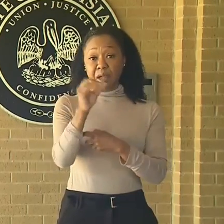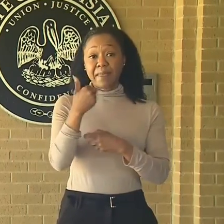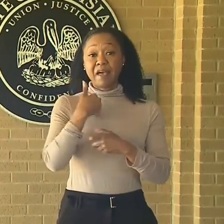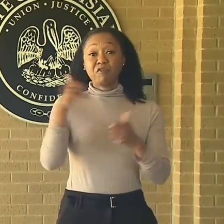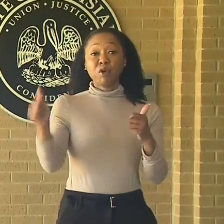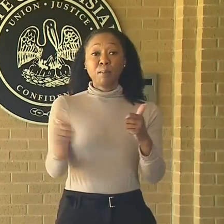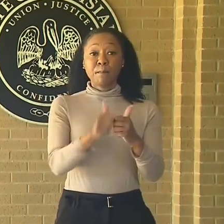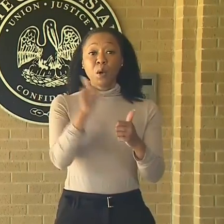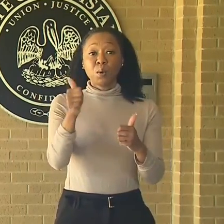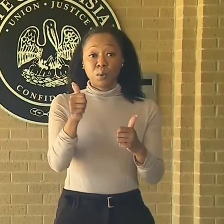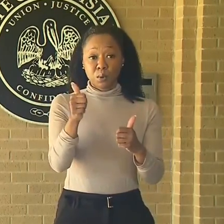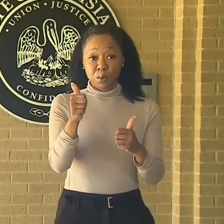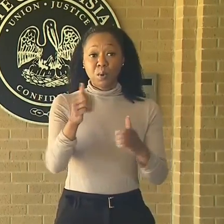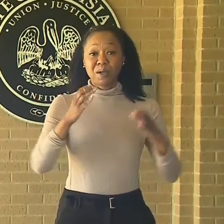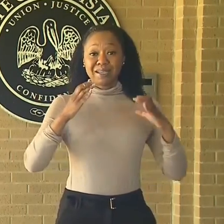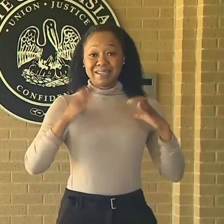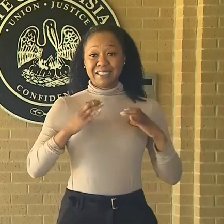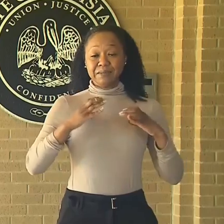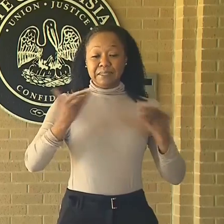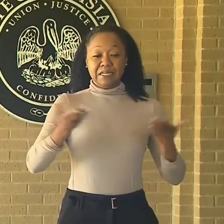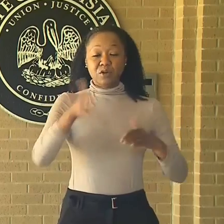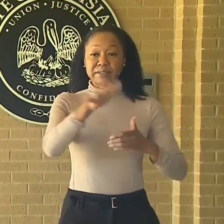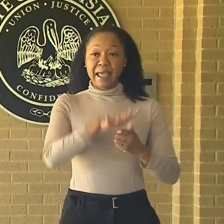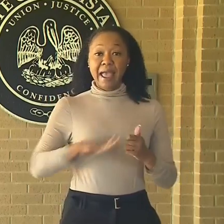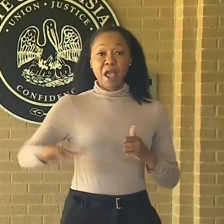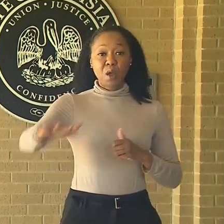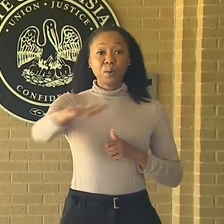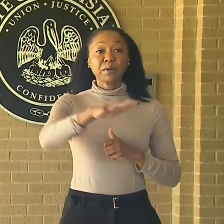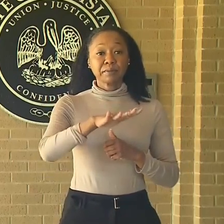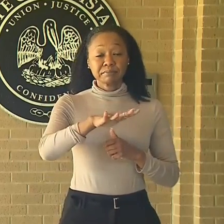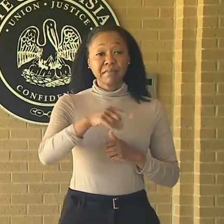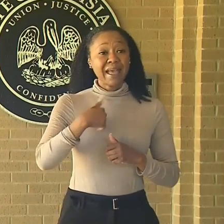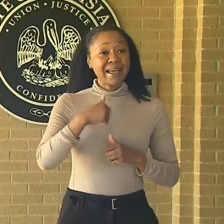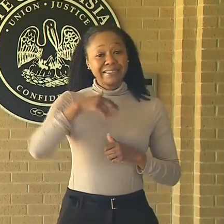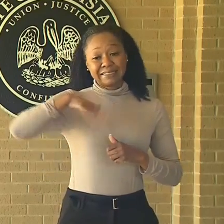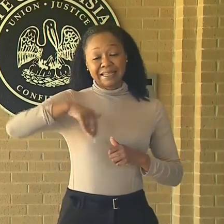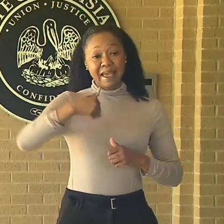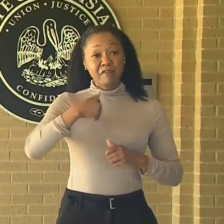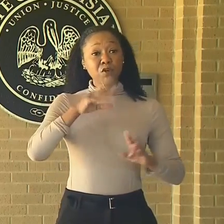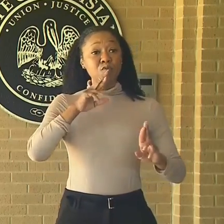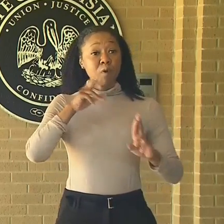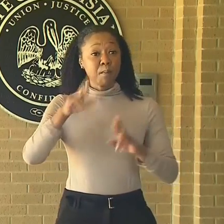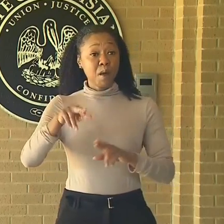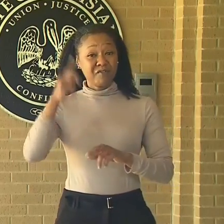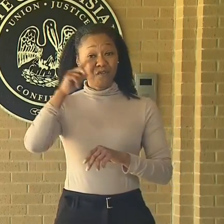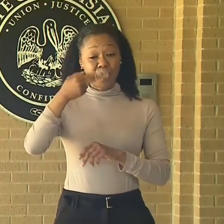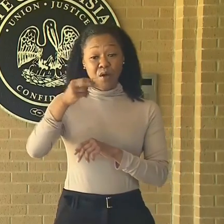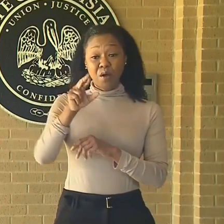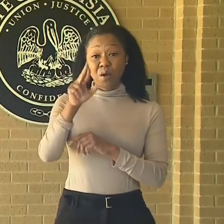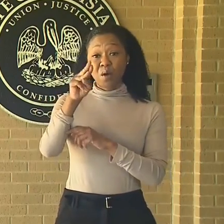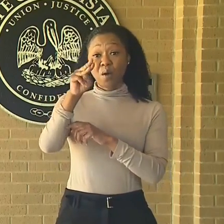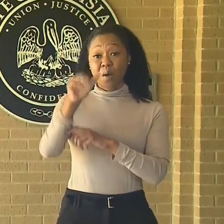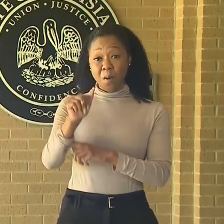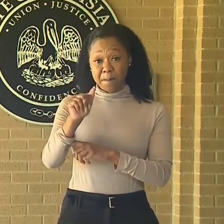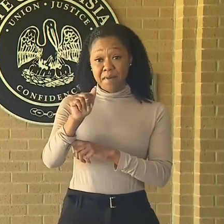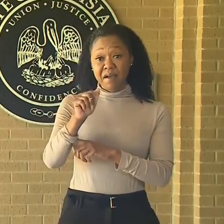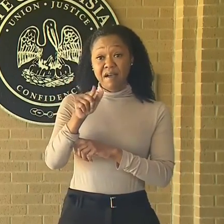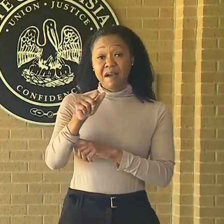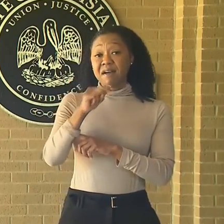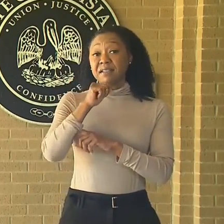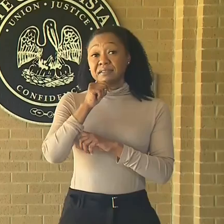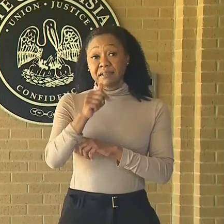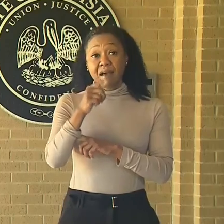most customers in this area. I don't yet have a report for Houma because it's unregulated by the